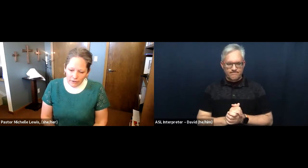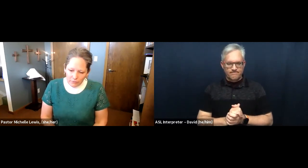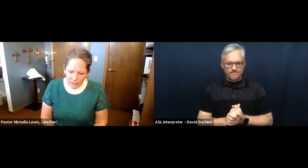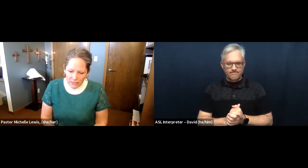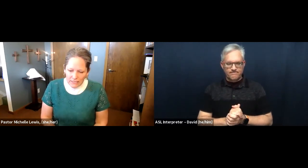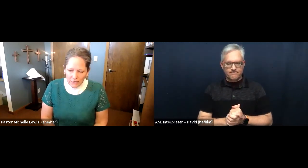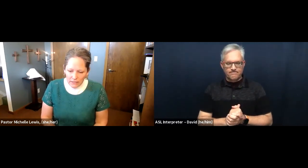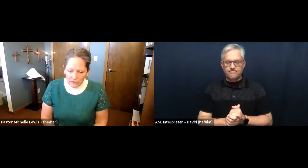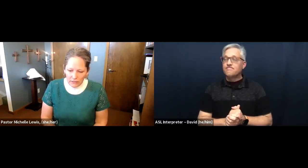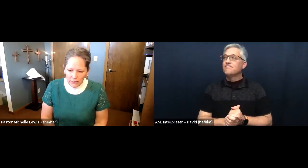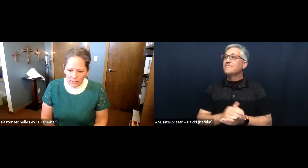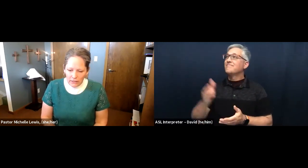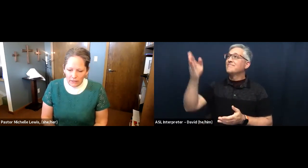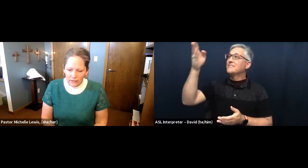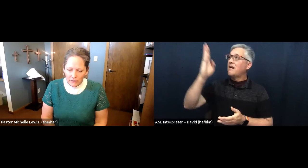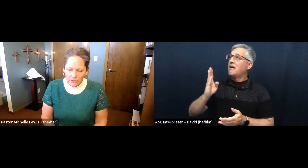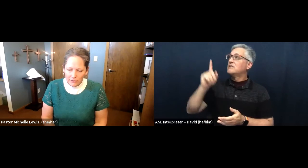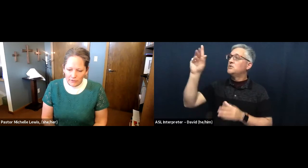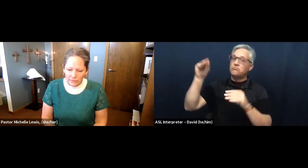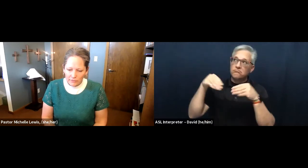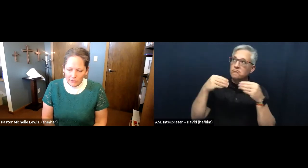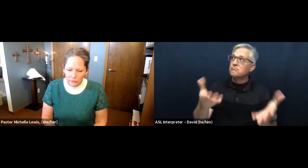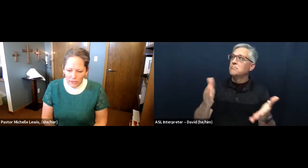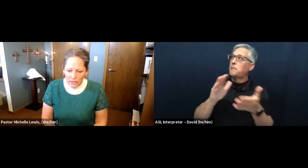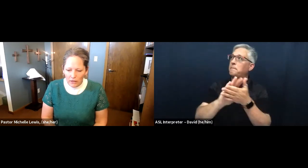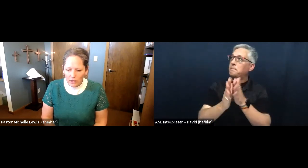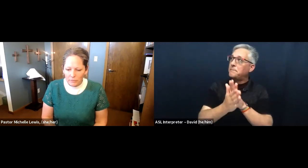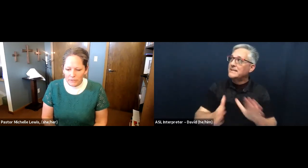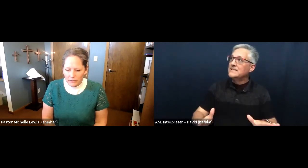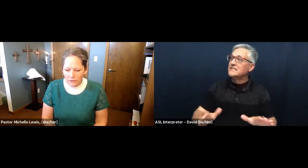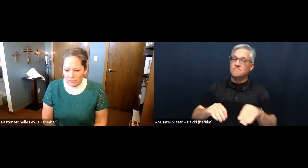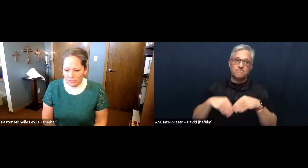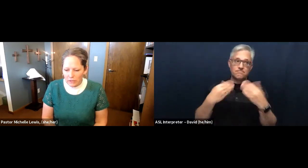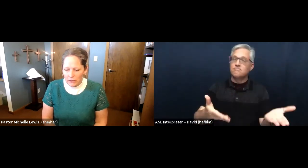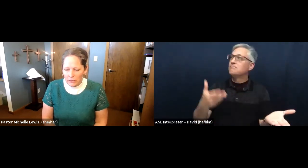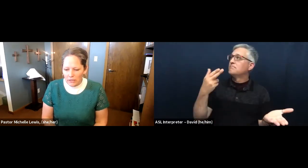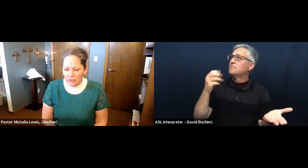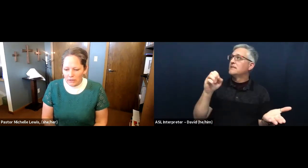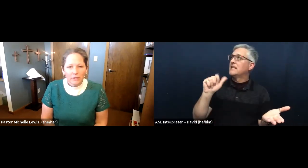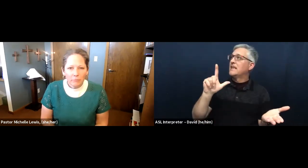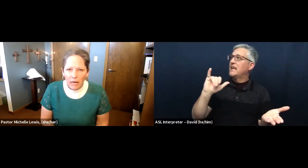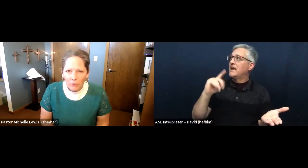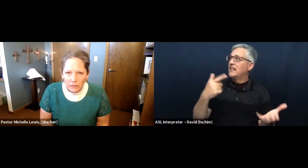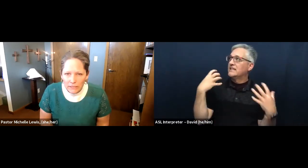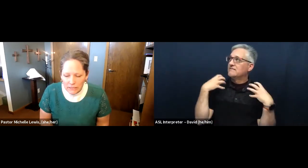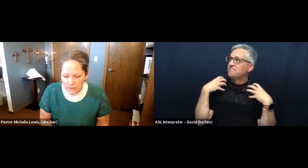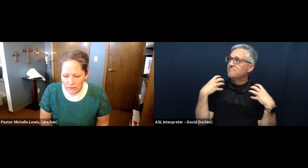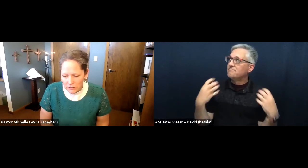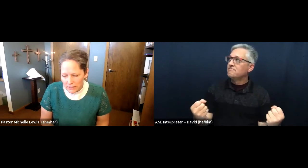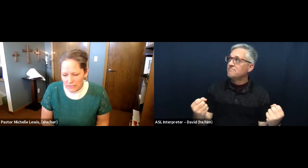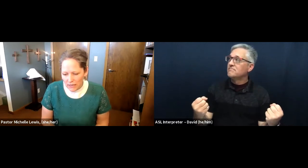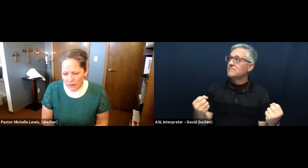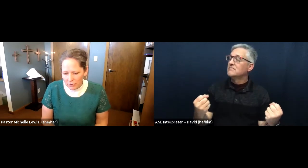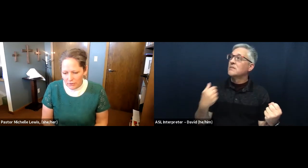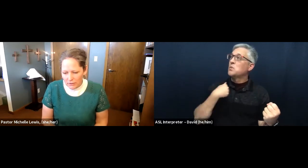God of peace and healing, we come to you feeling powerless